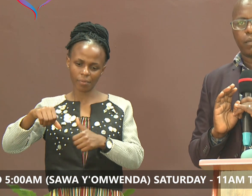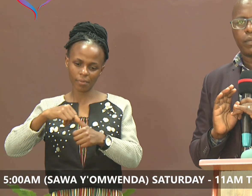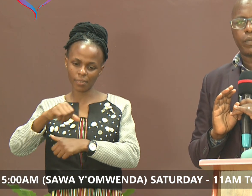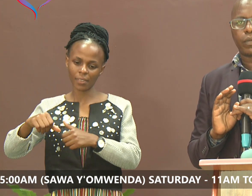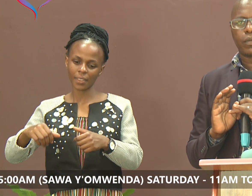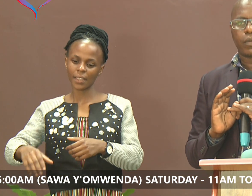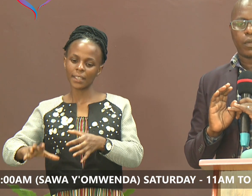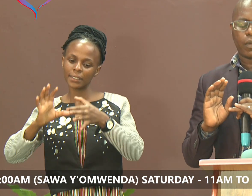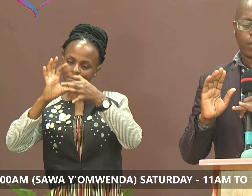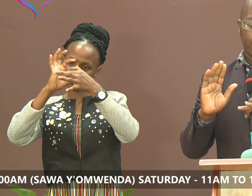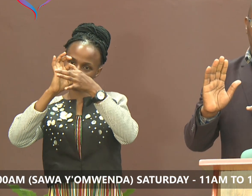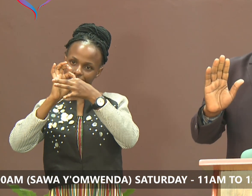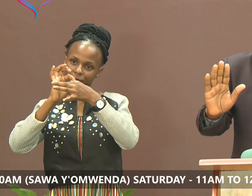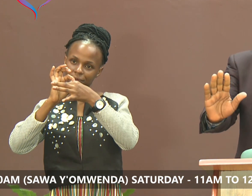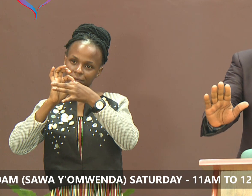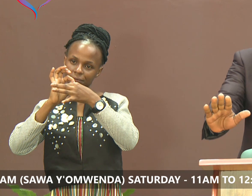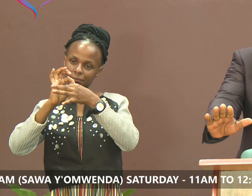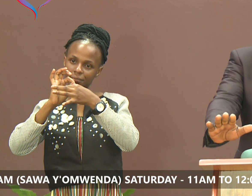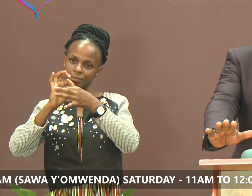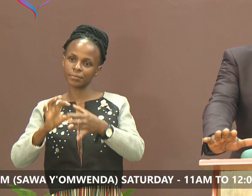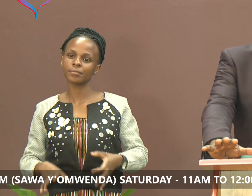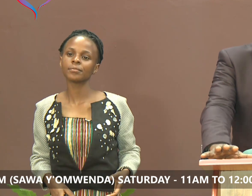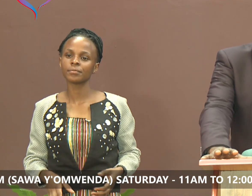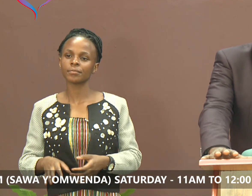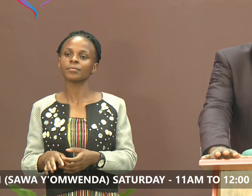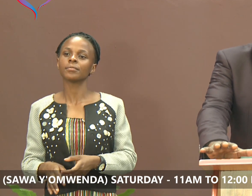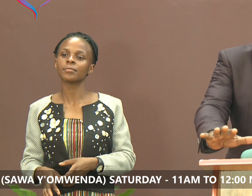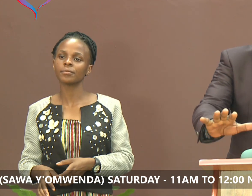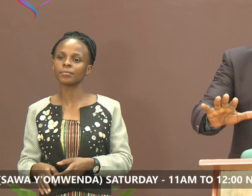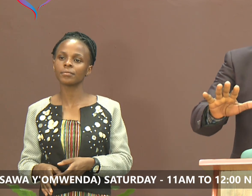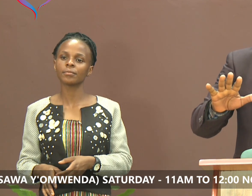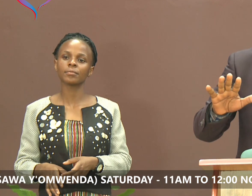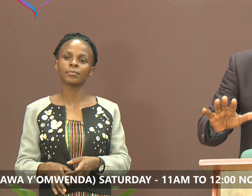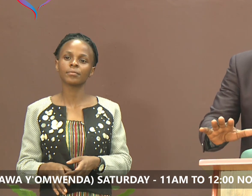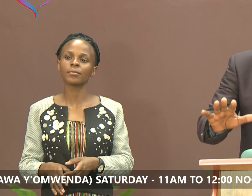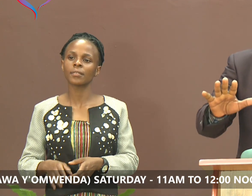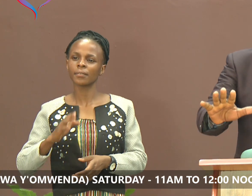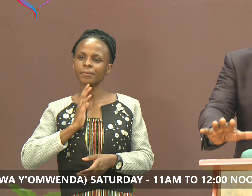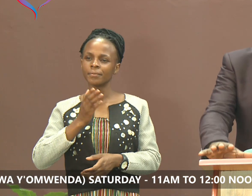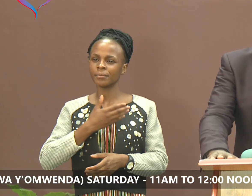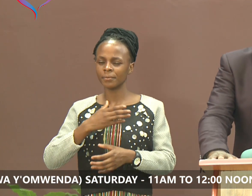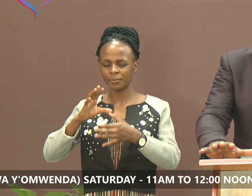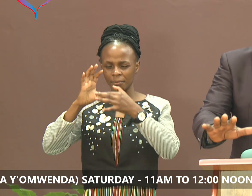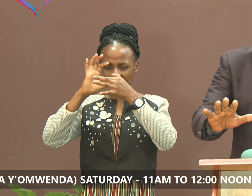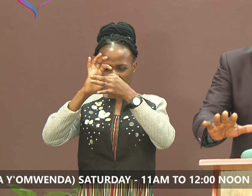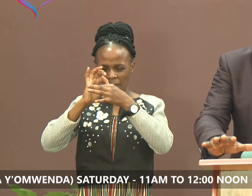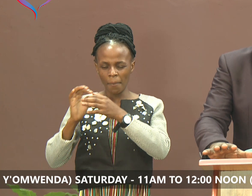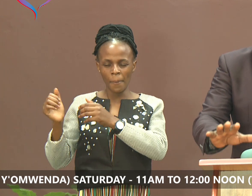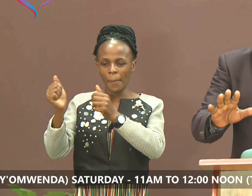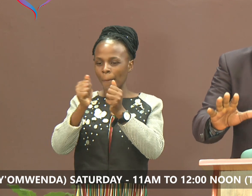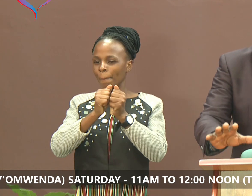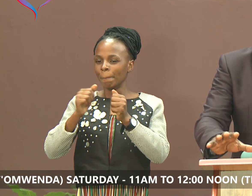intimacy. Njogedde kukubera okumpi ennyo n'omuntu. Intimacy, our intimacy as Christians